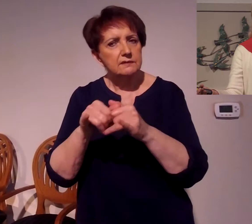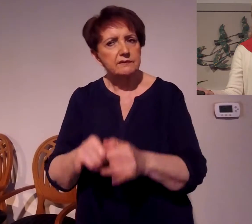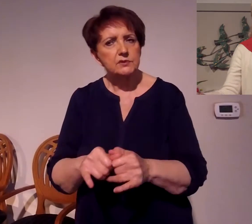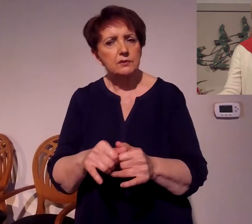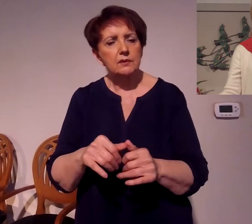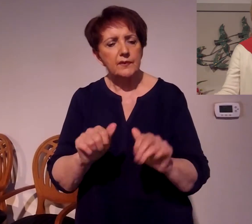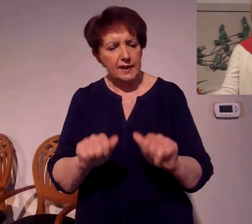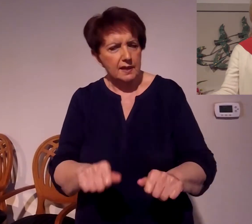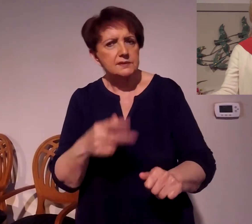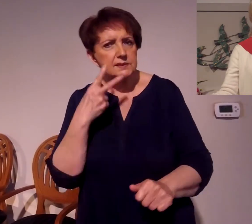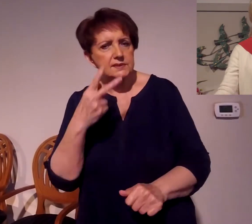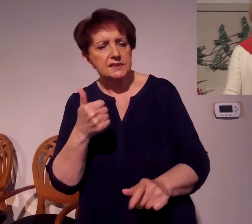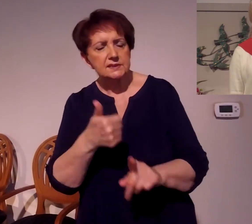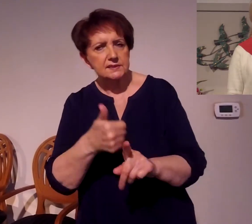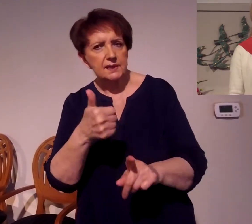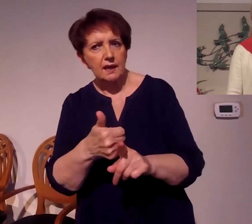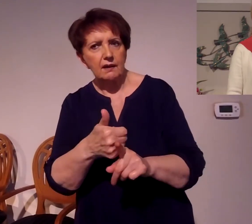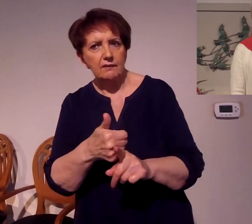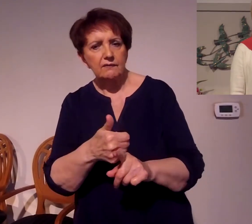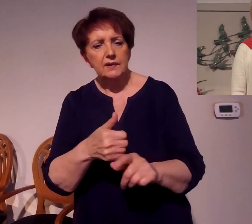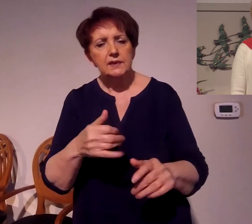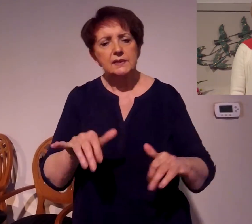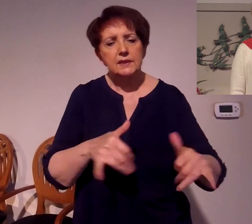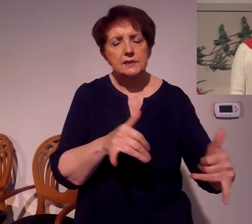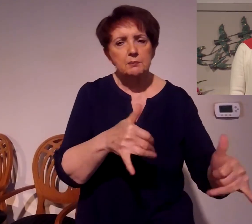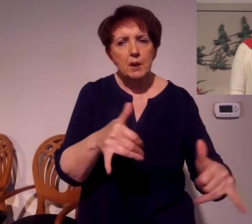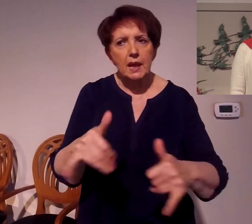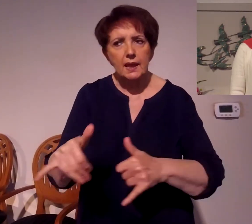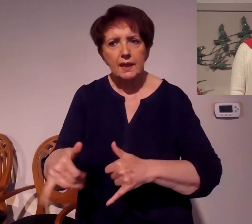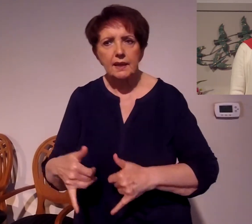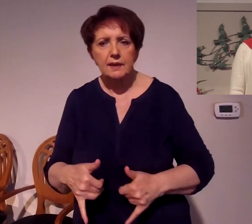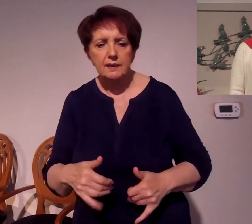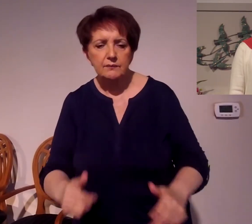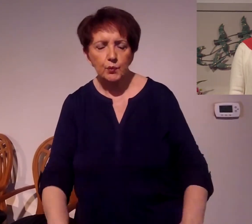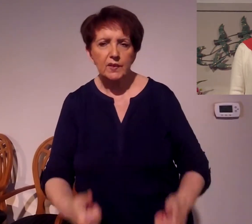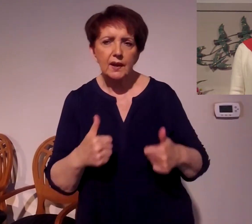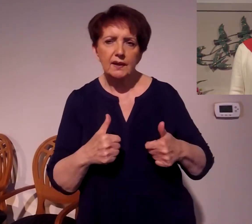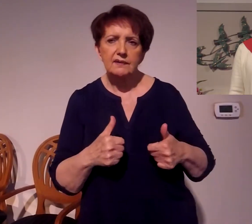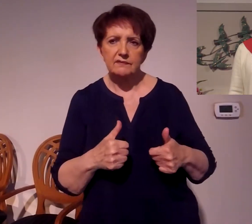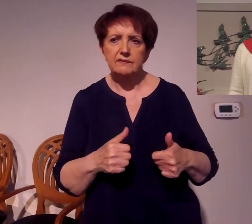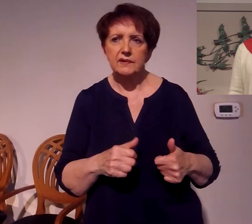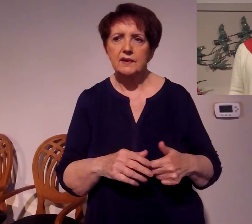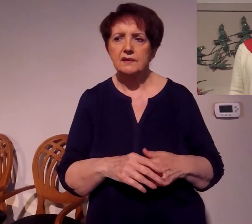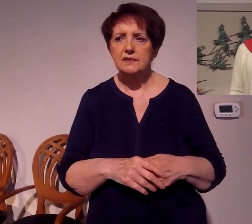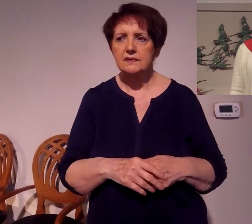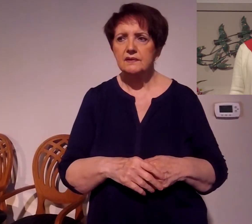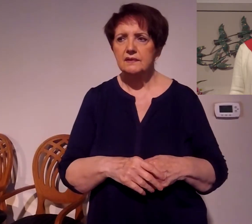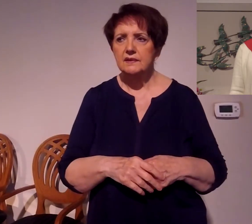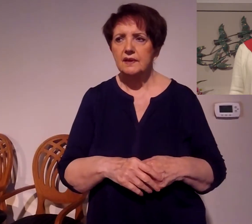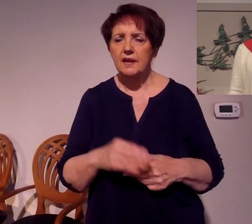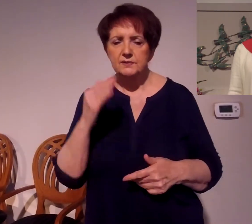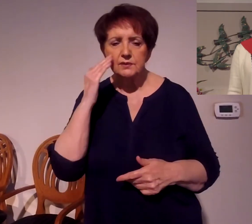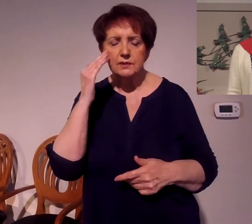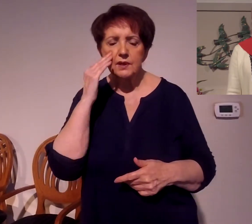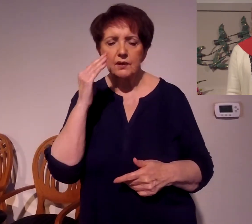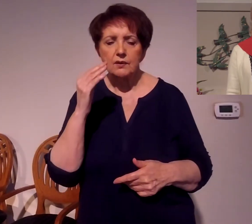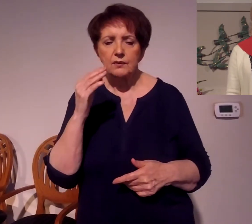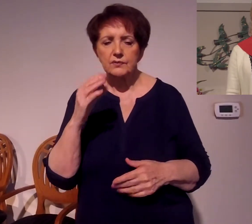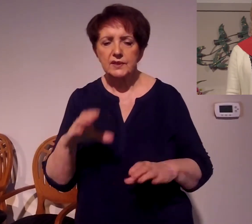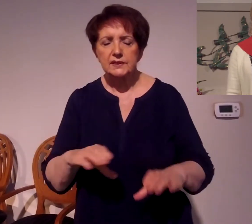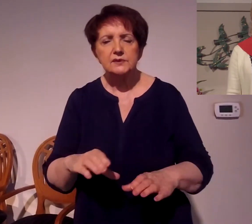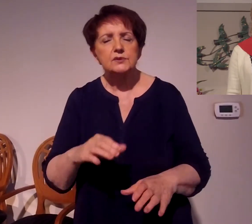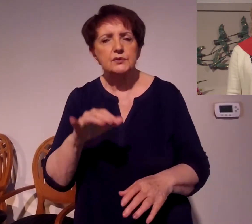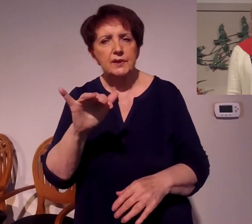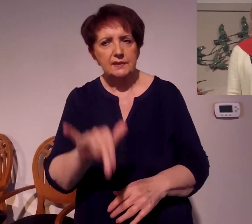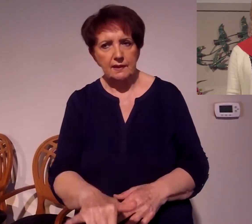itself, getting to be itself, getting to play in the Play-Doh of life and know that it is doing